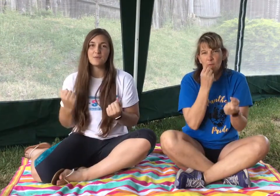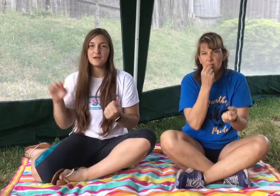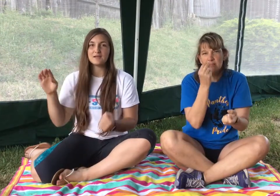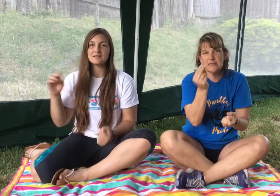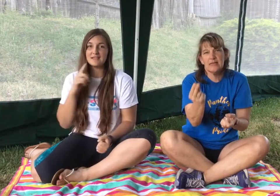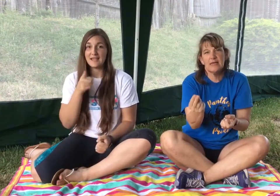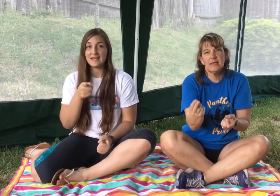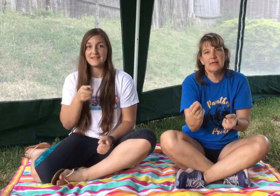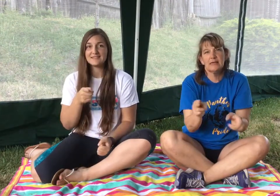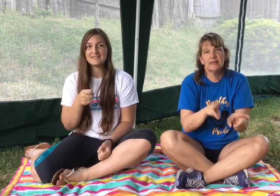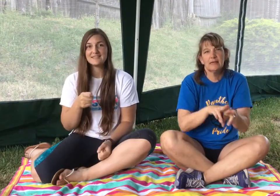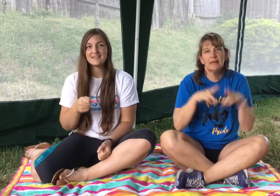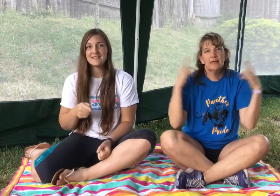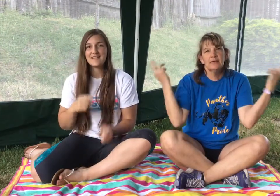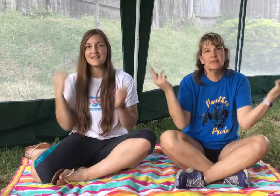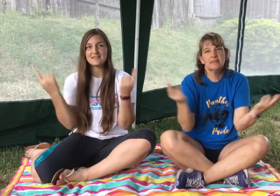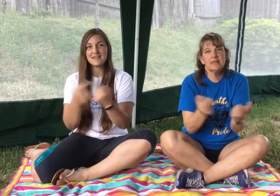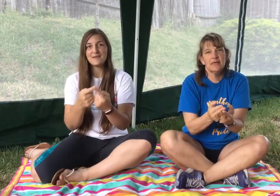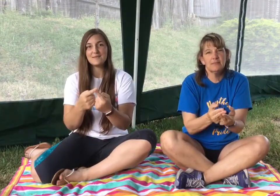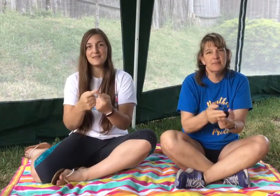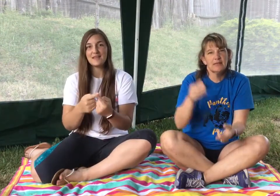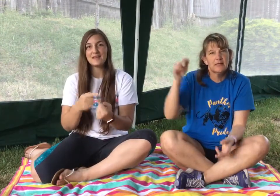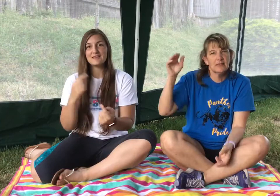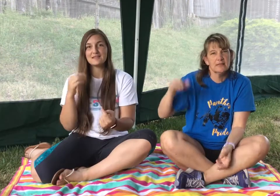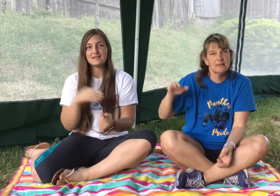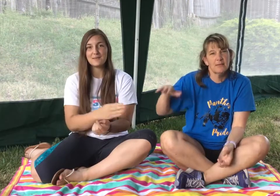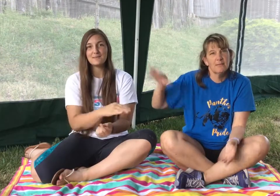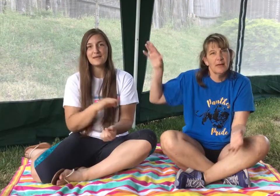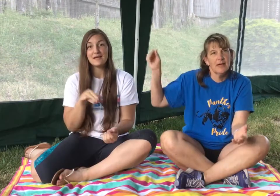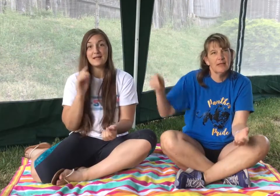Wanna say the same thing to somebody